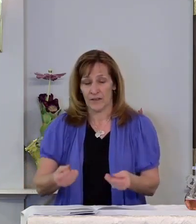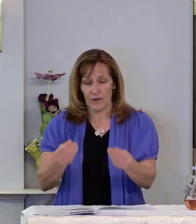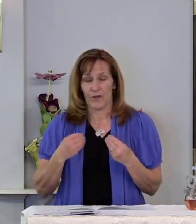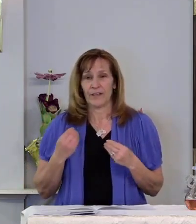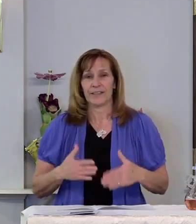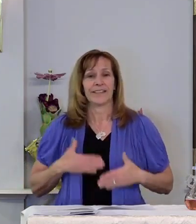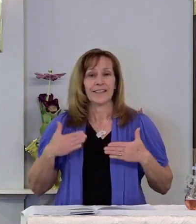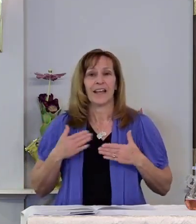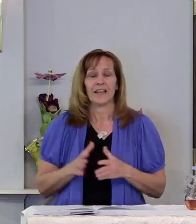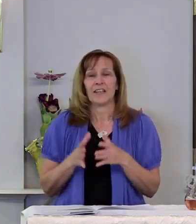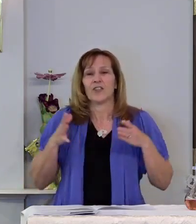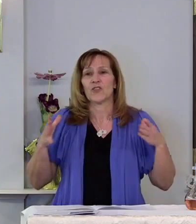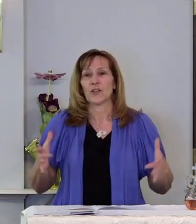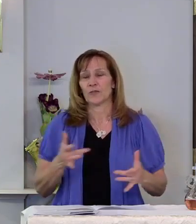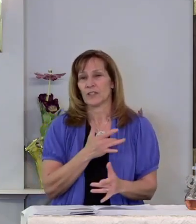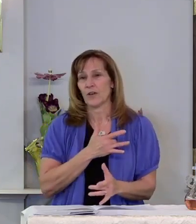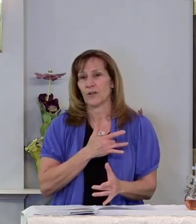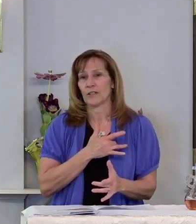God's peace. Let us pray.